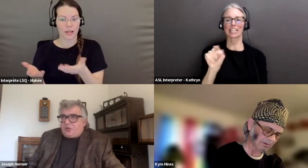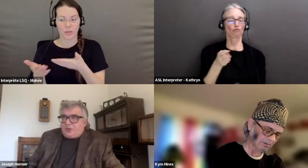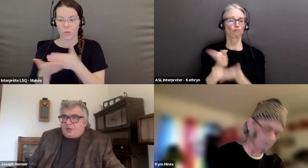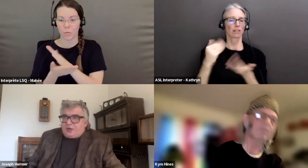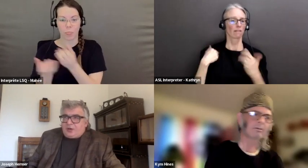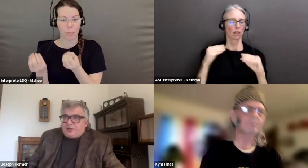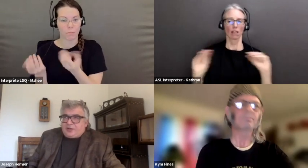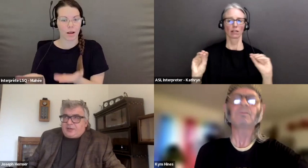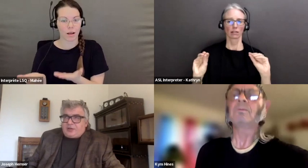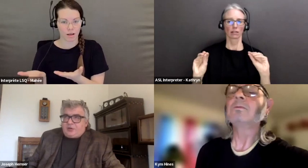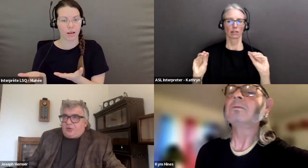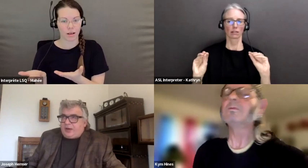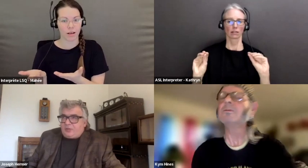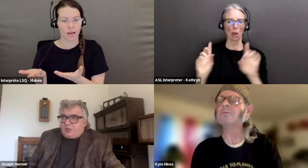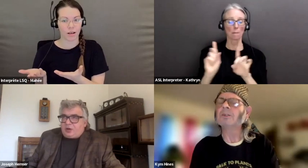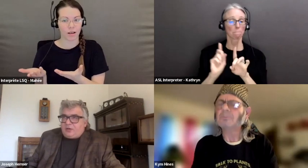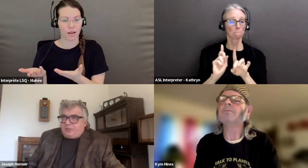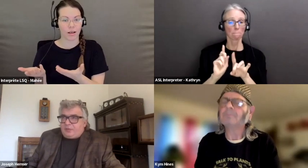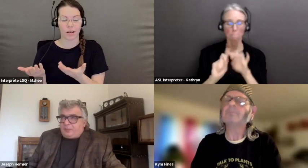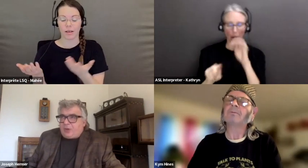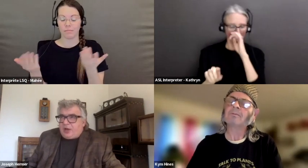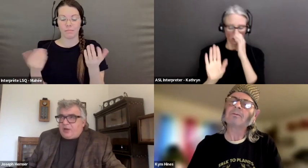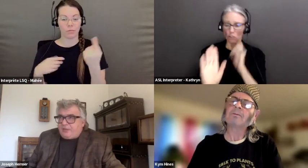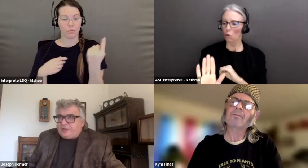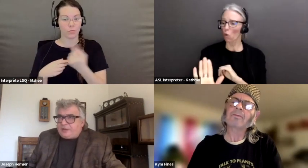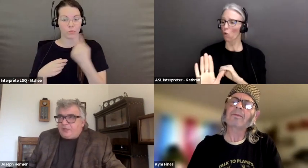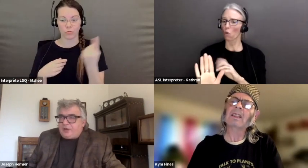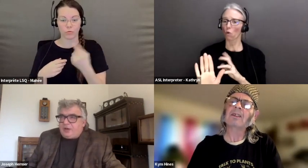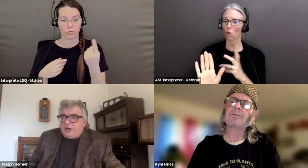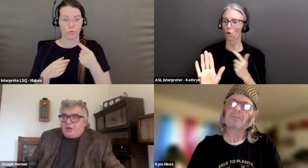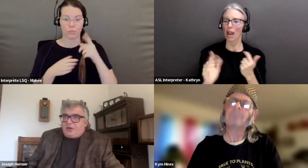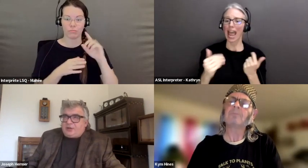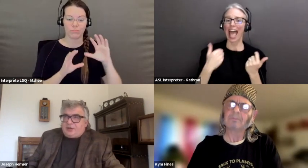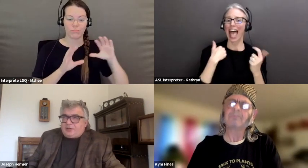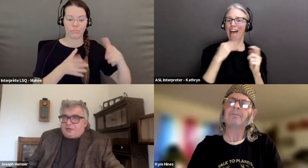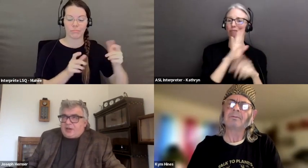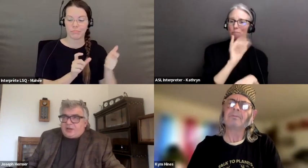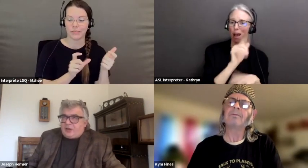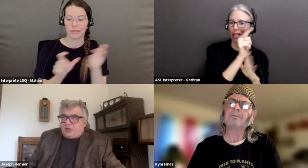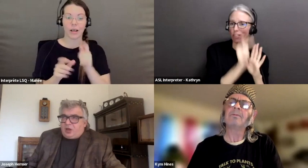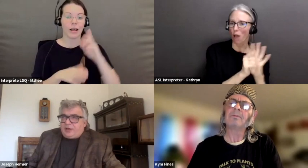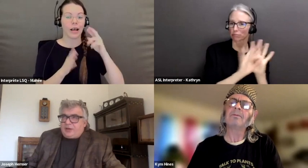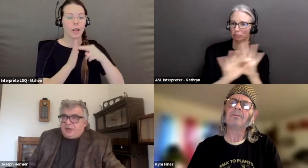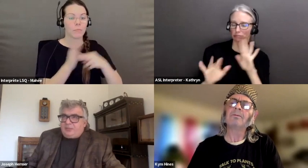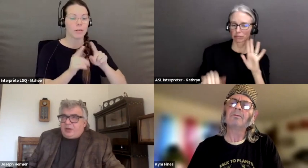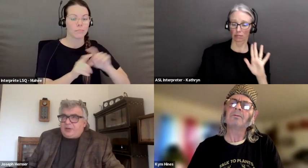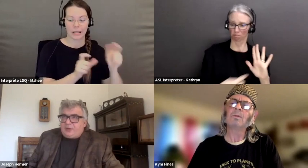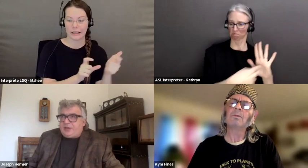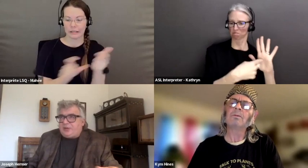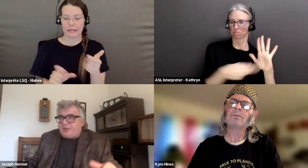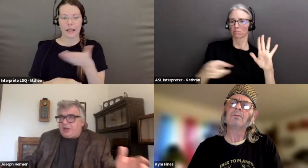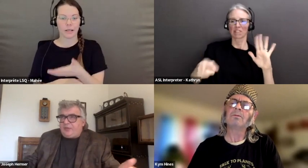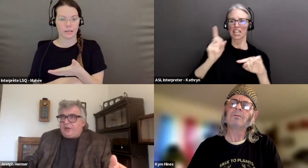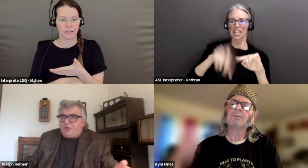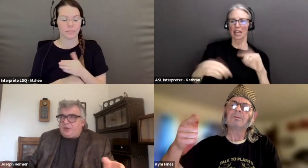do, their existence through a network of bylaw fences often, their existence is actually outlawed in public space.